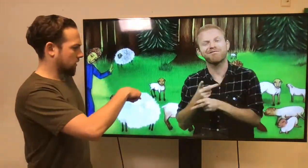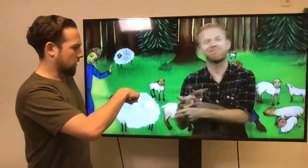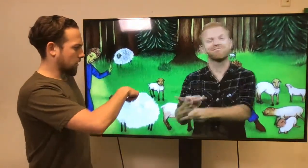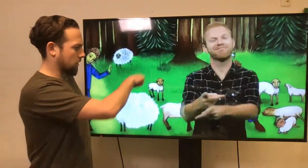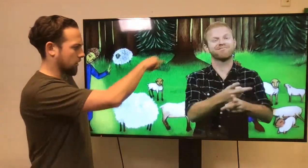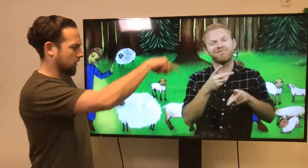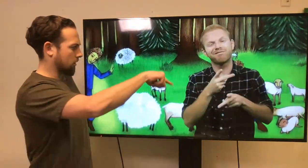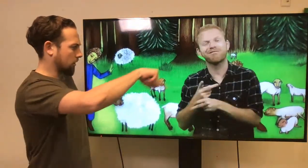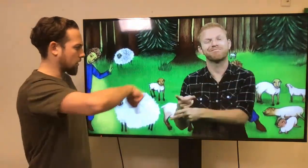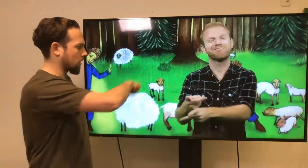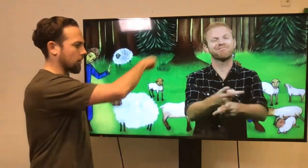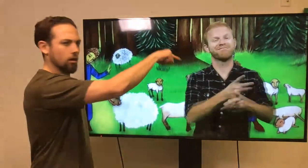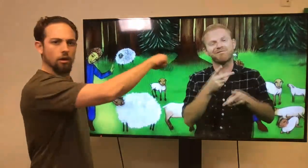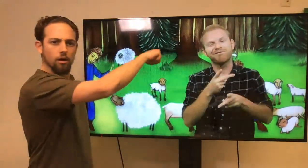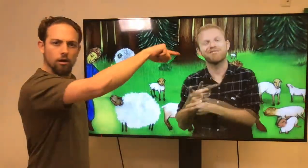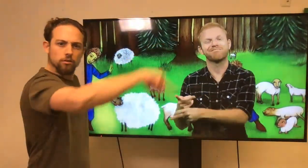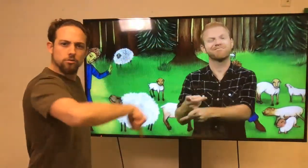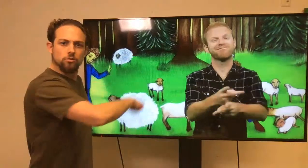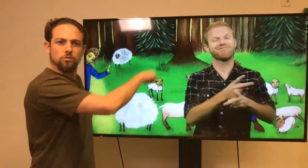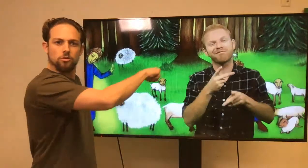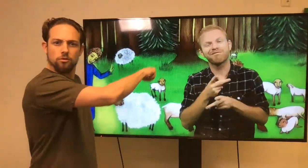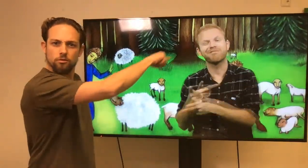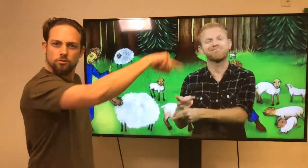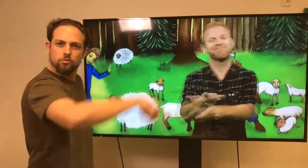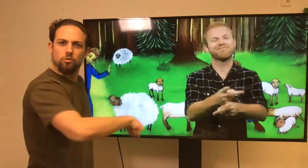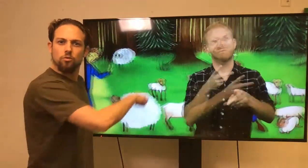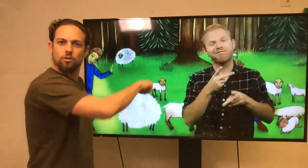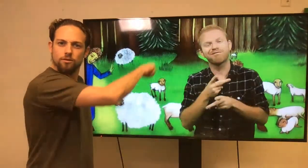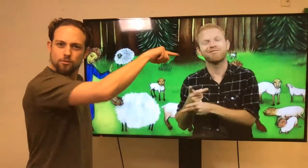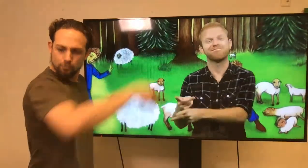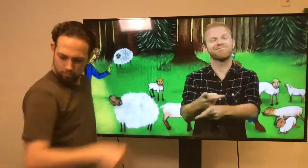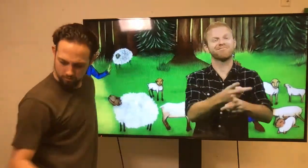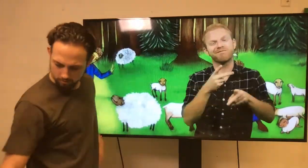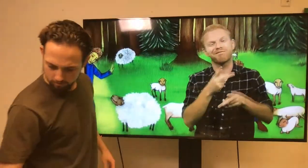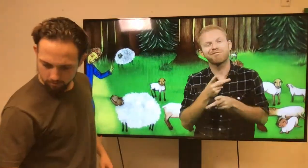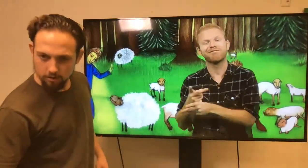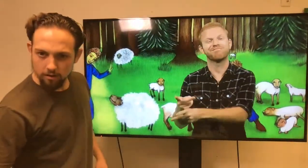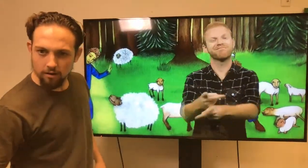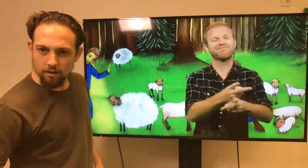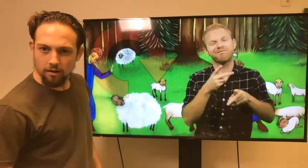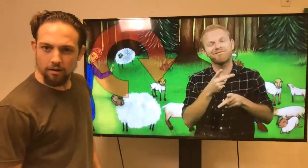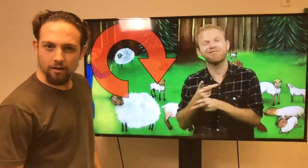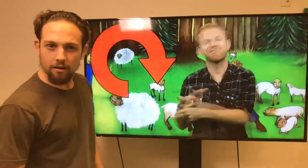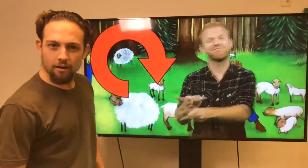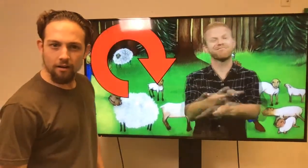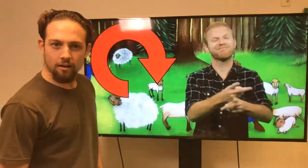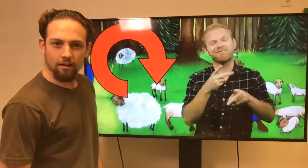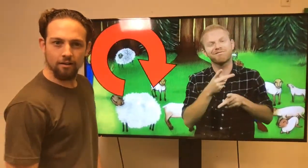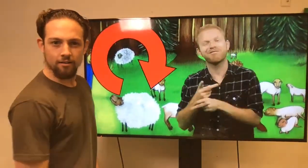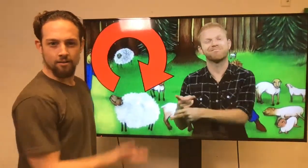Look at his hands and the movement of the sign. Do you see how he's moving his hands in a circular motion?